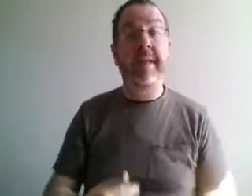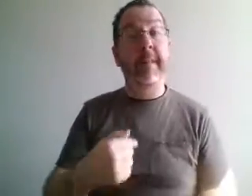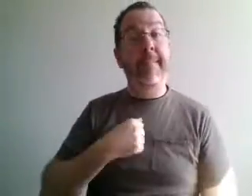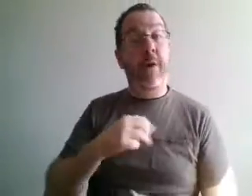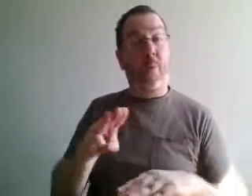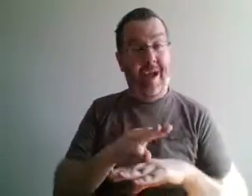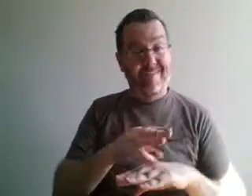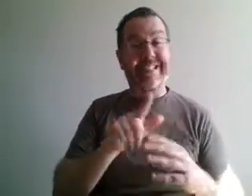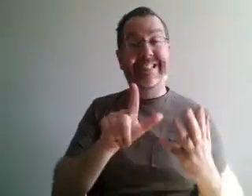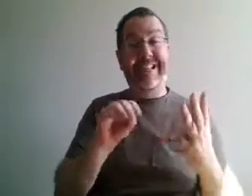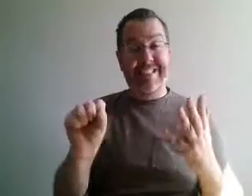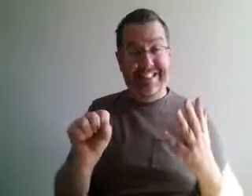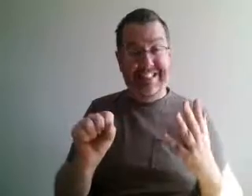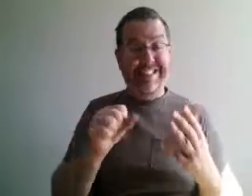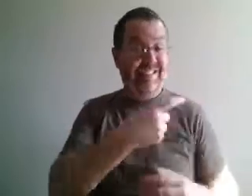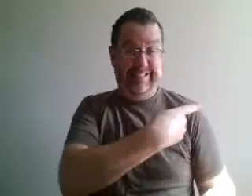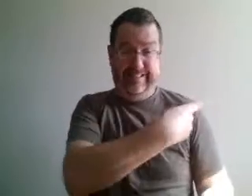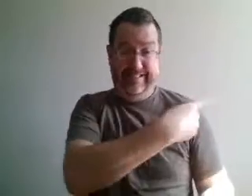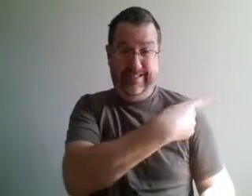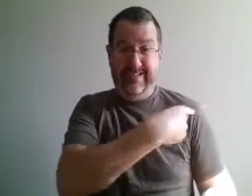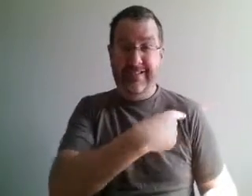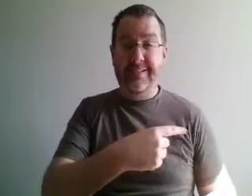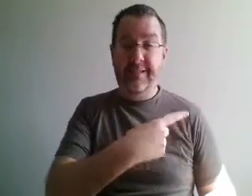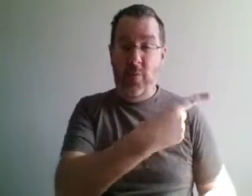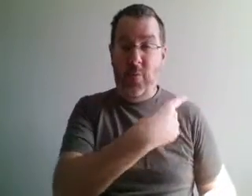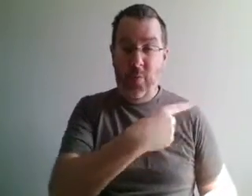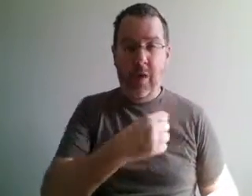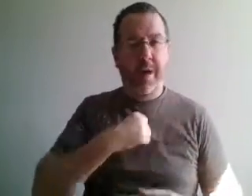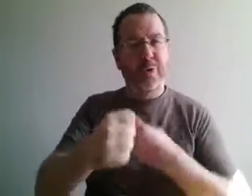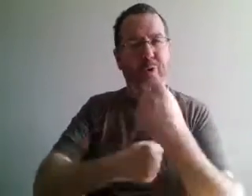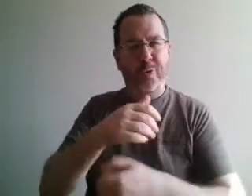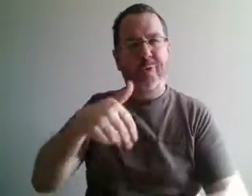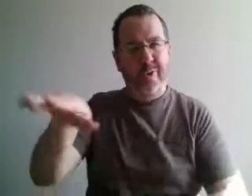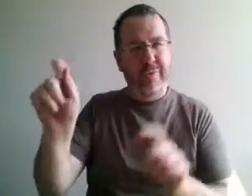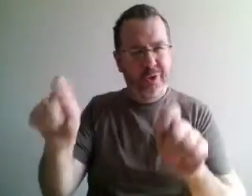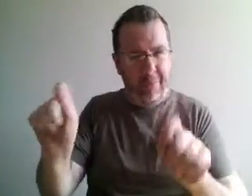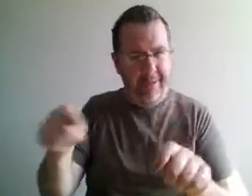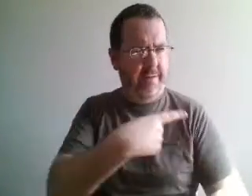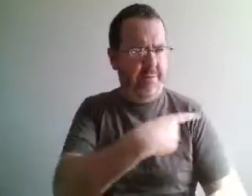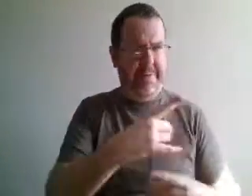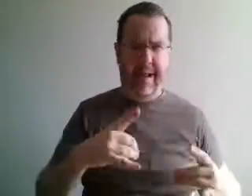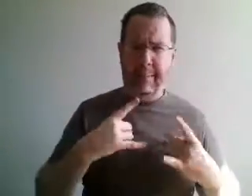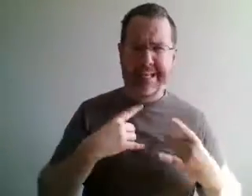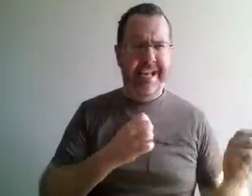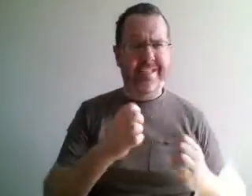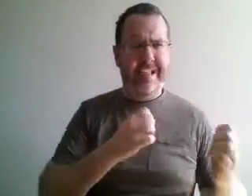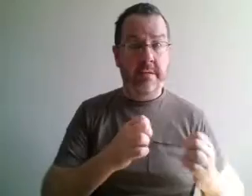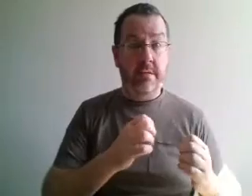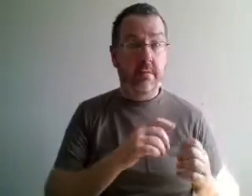who lives elsewhere shops for us. We're content at home and we get exercise. Should we too distance ourselves from each other in the house?